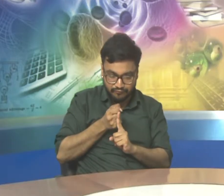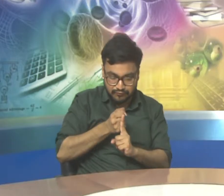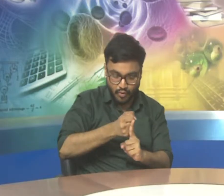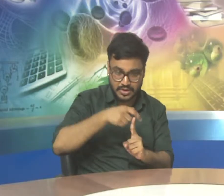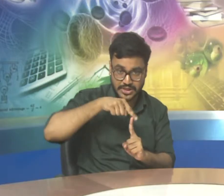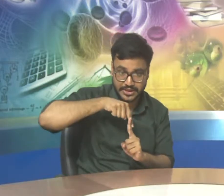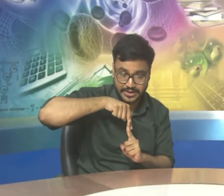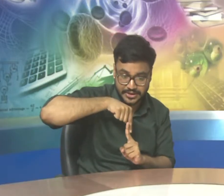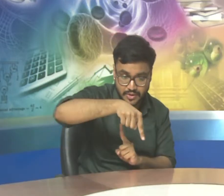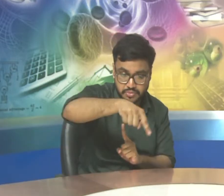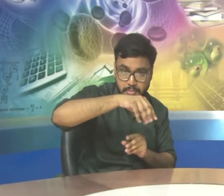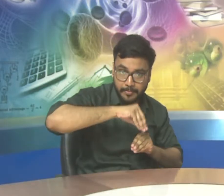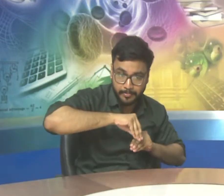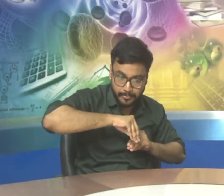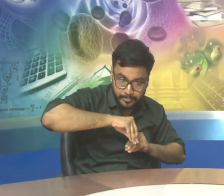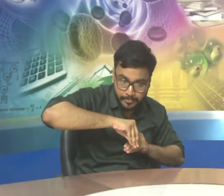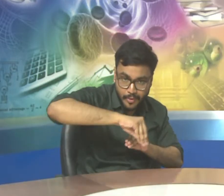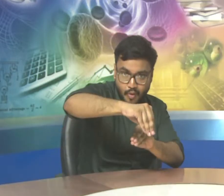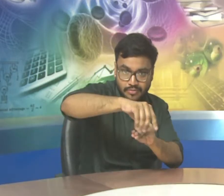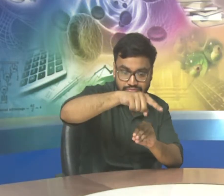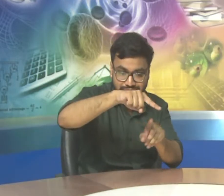diagram of explaining the work.